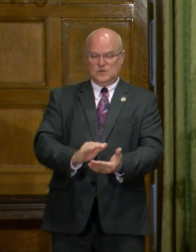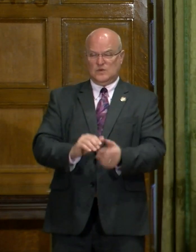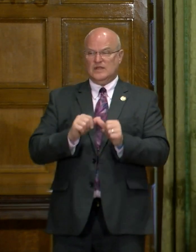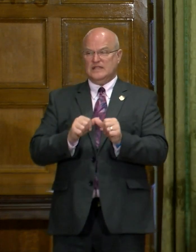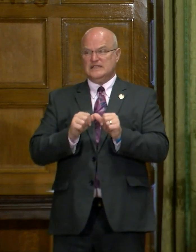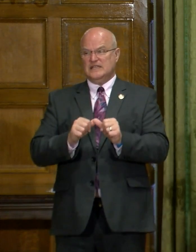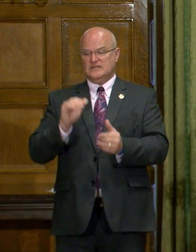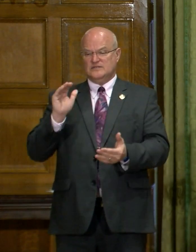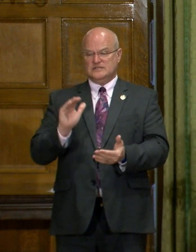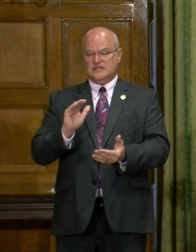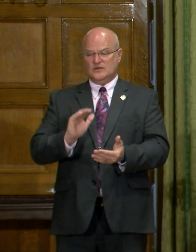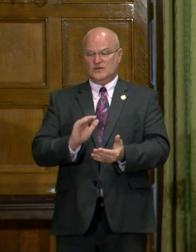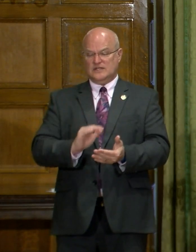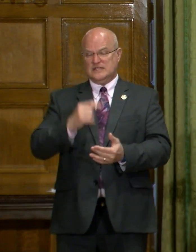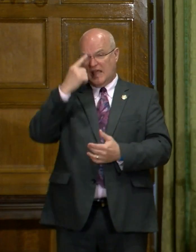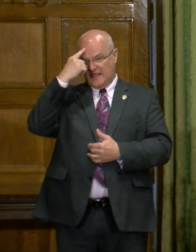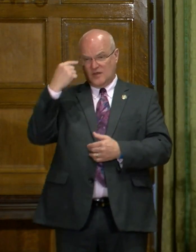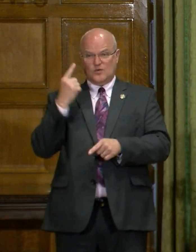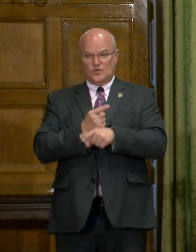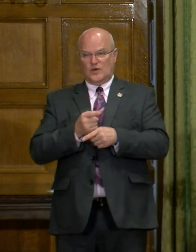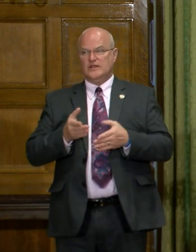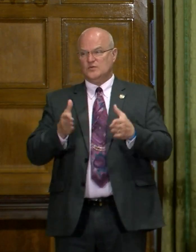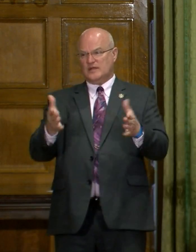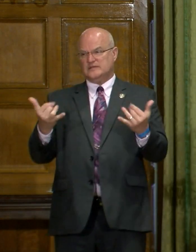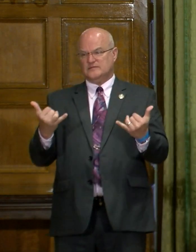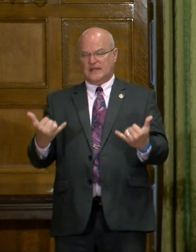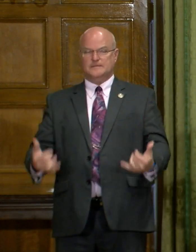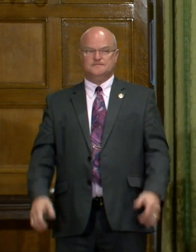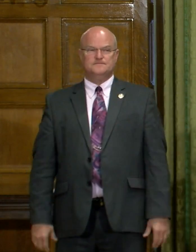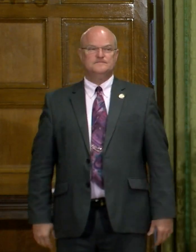and continues to decrease, then I think we're going in the right direction.